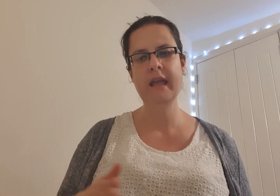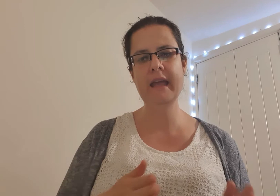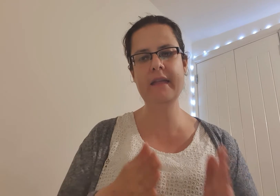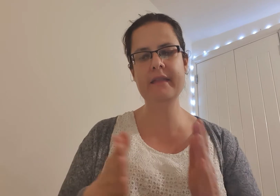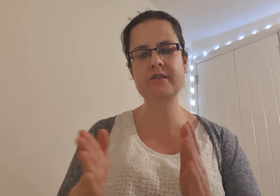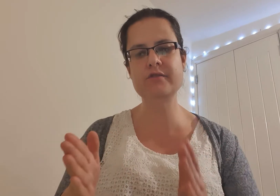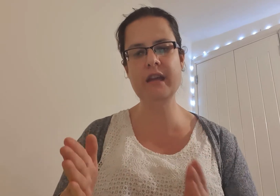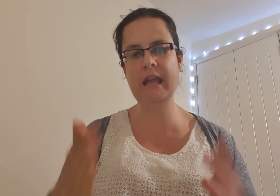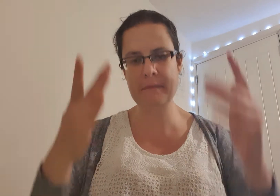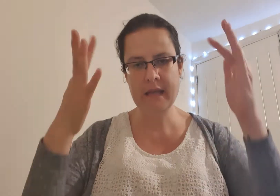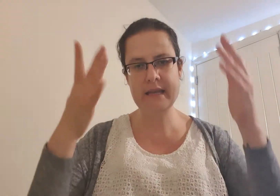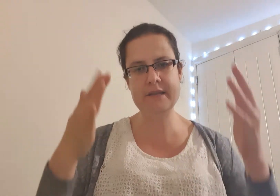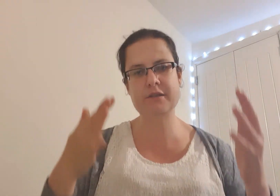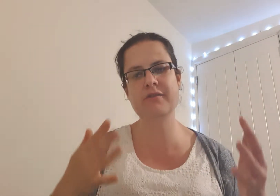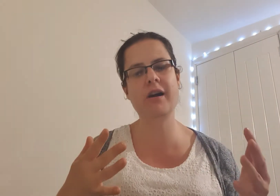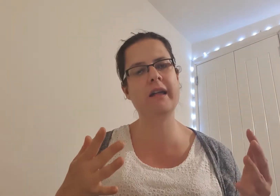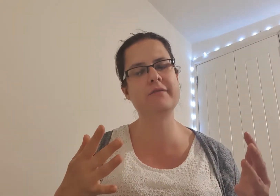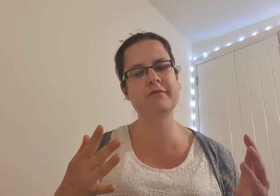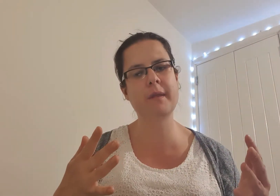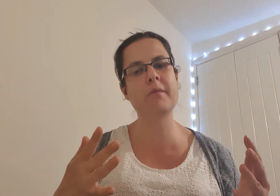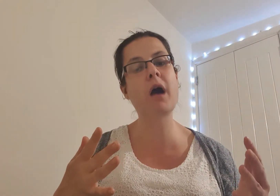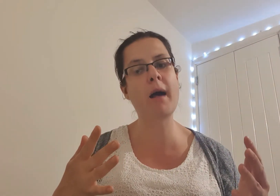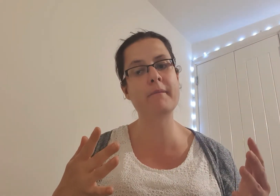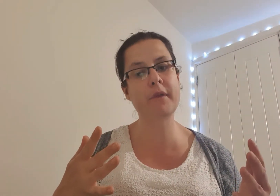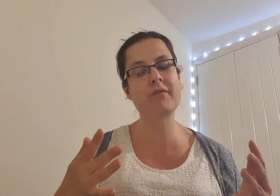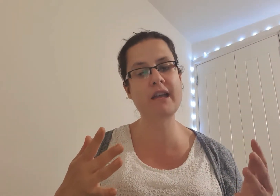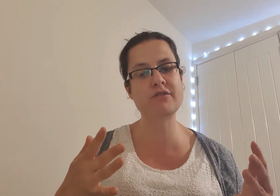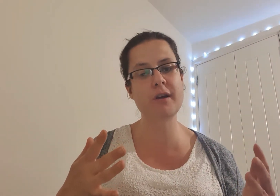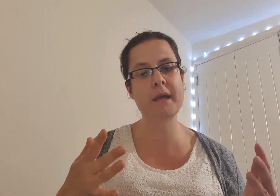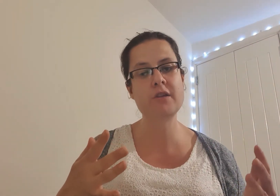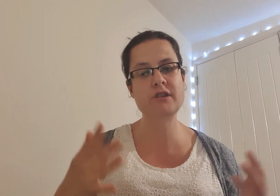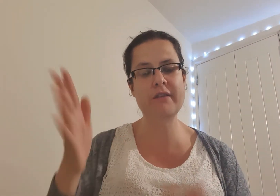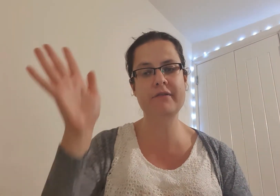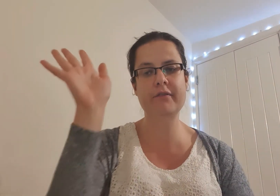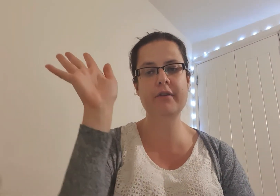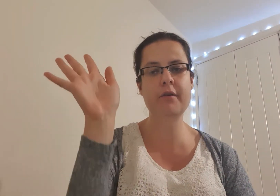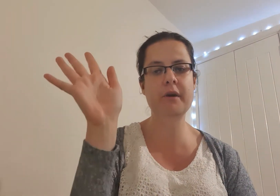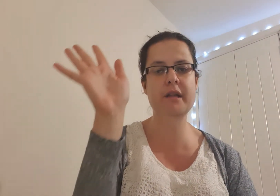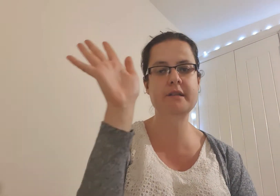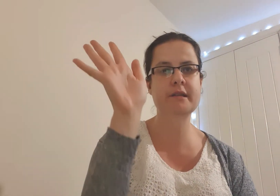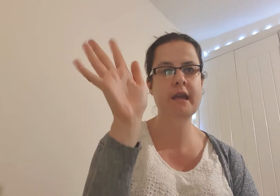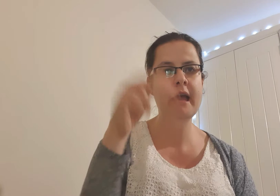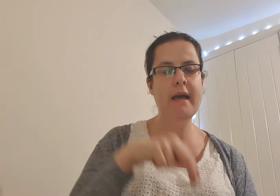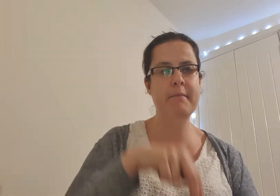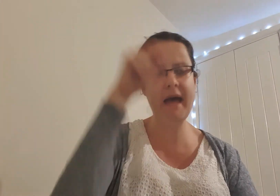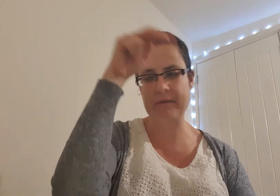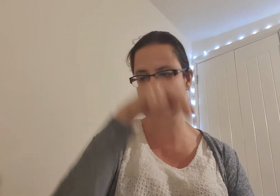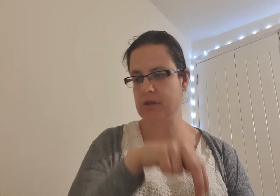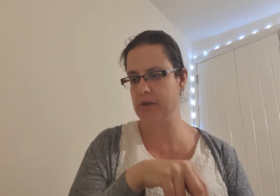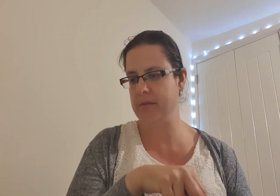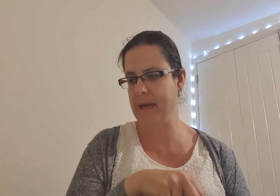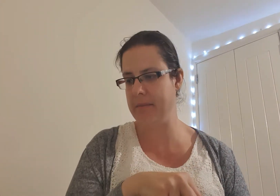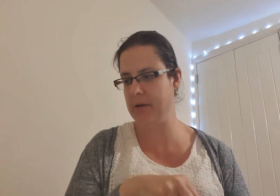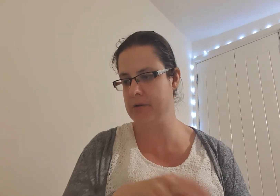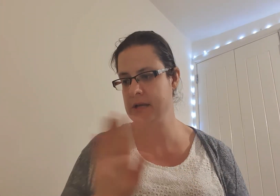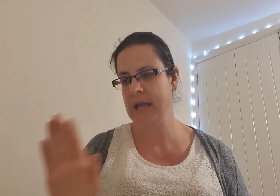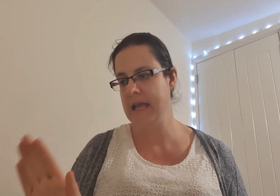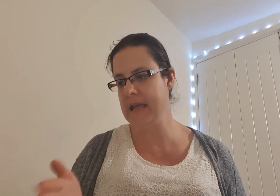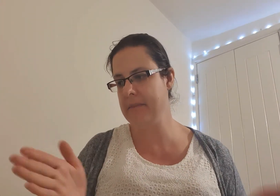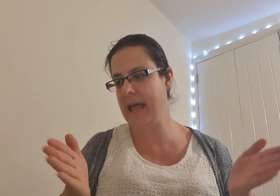In the stream, little raindrop drifted through the woods and bounced on the pebbles. He